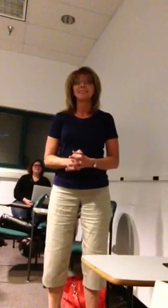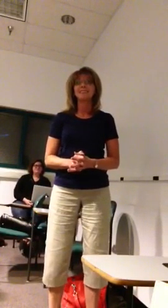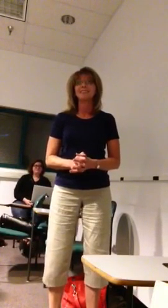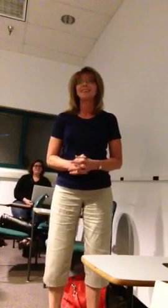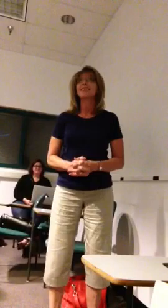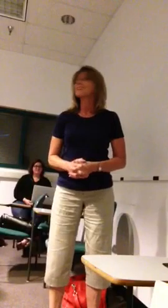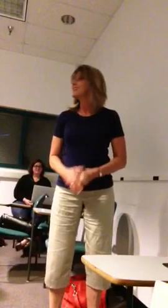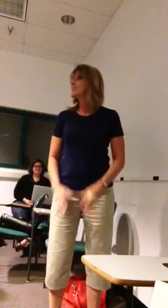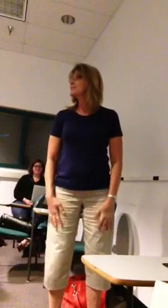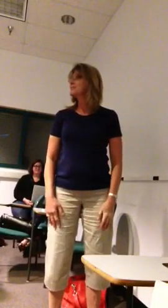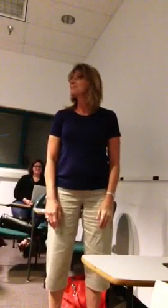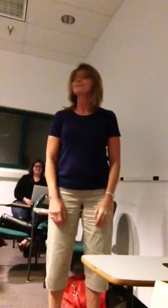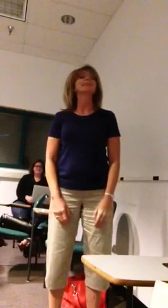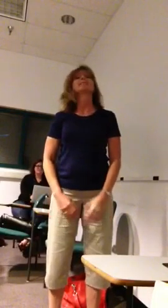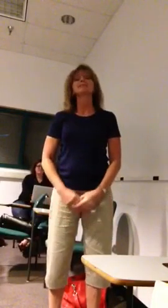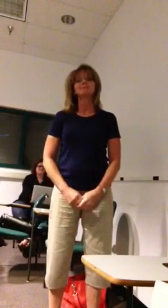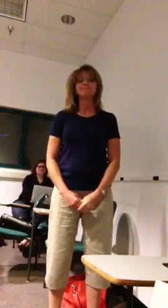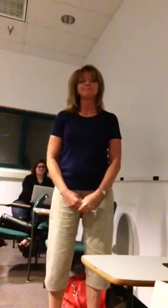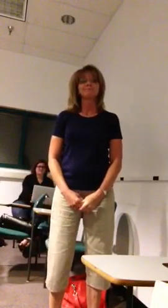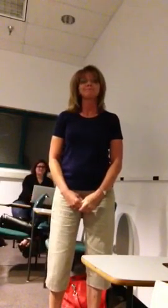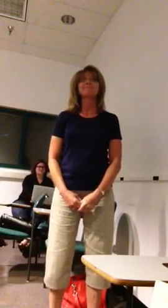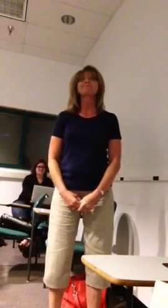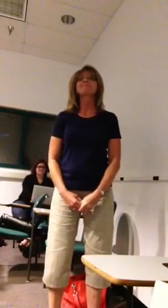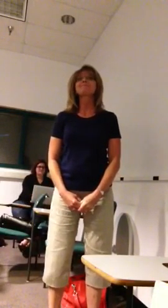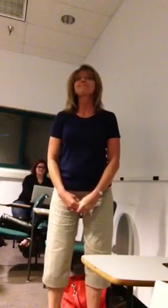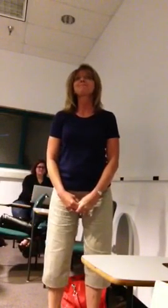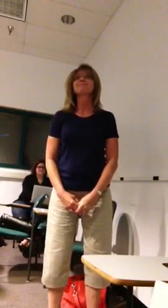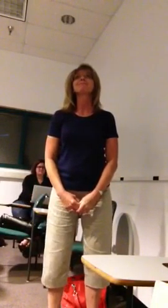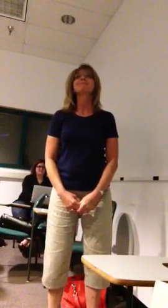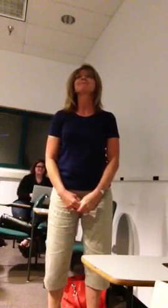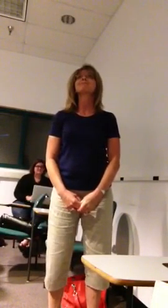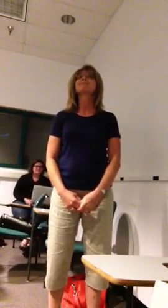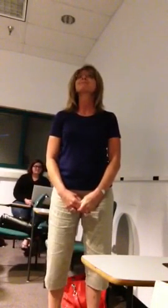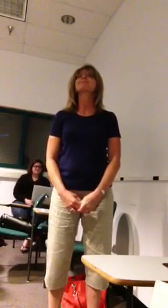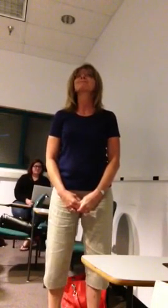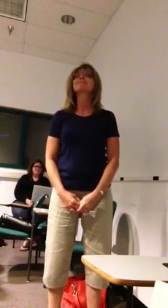Okay, Yep, so yep. ready? Yes. Yes. Okay, now we're good.